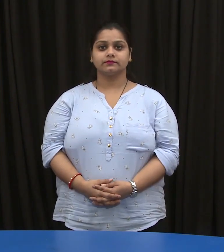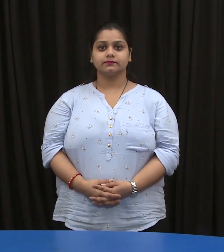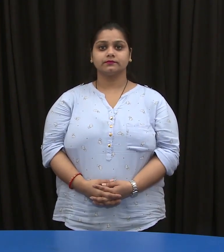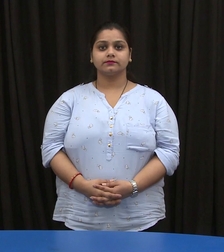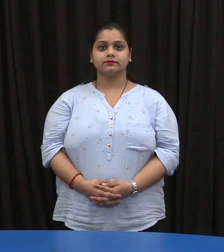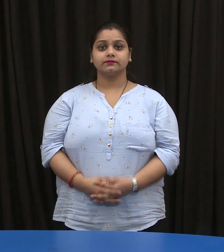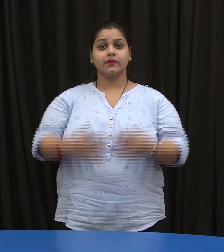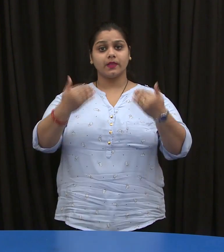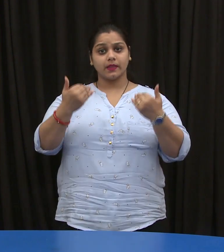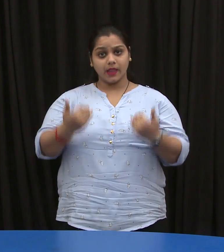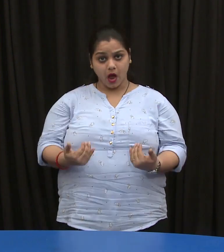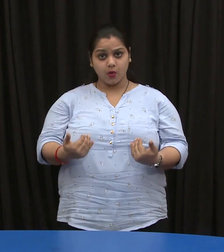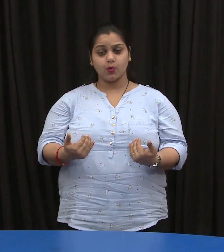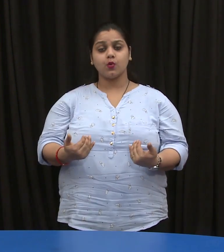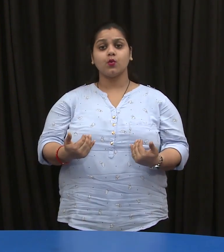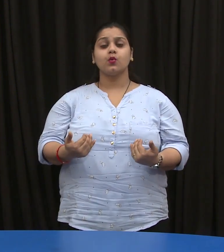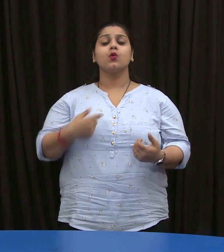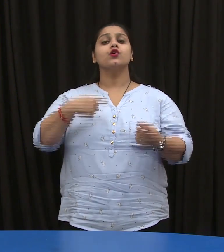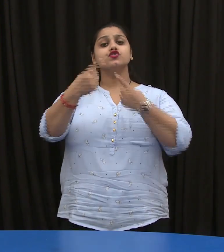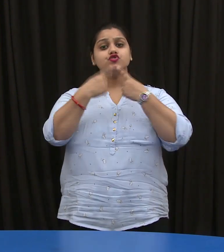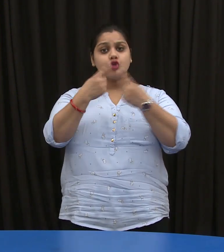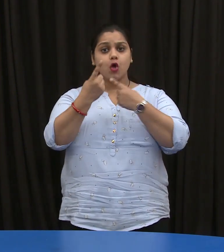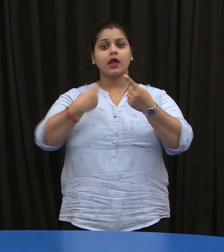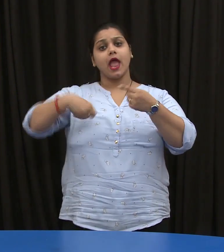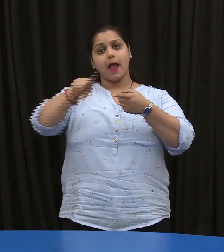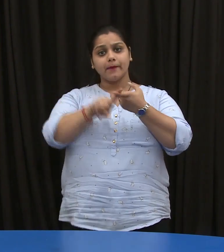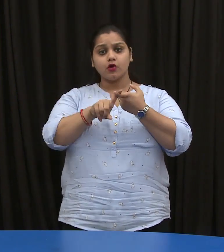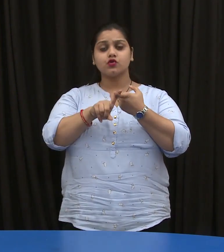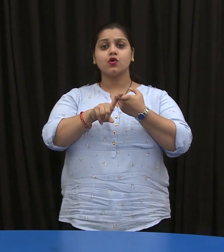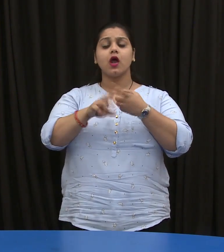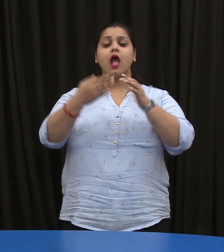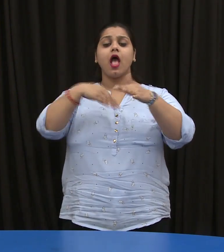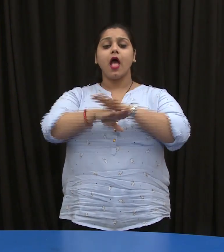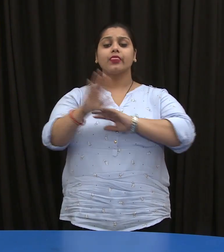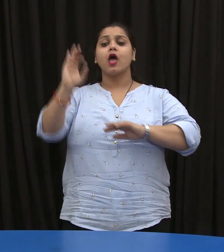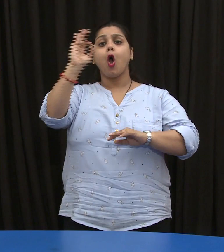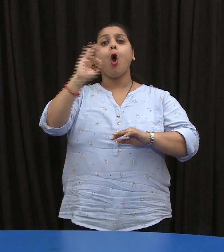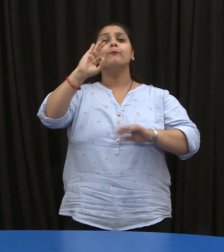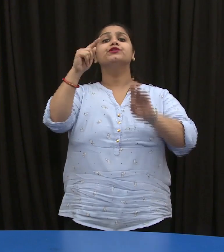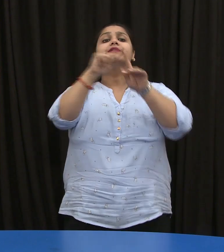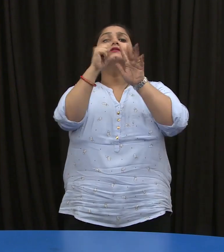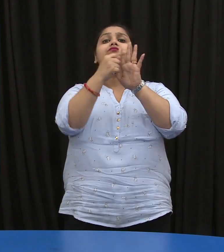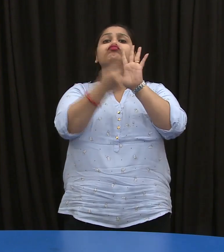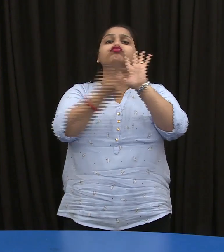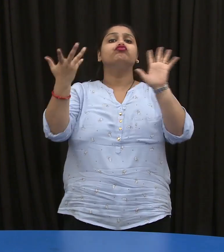Now we will talk about overview of options available.